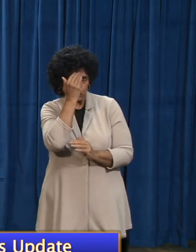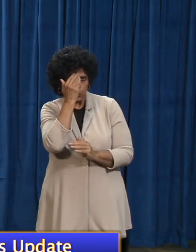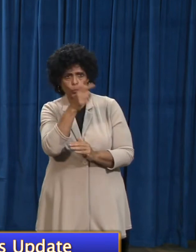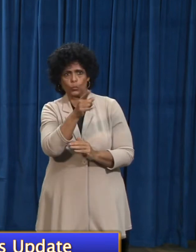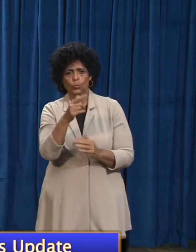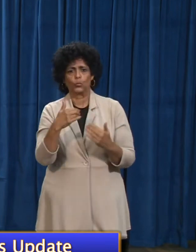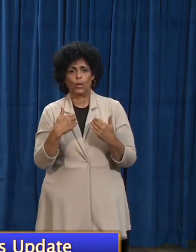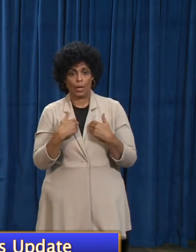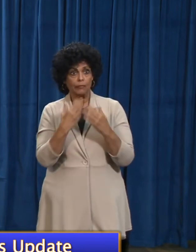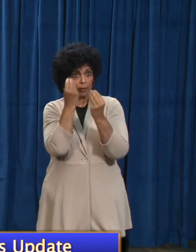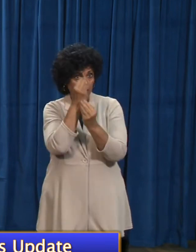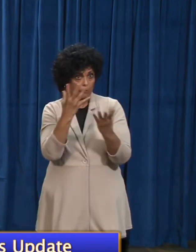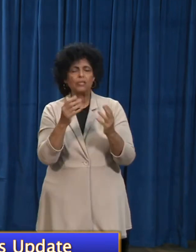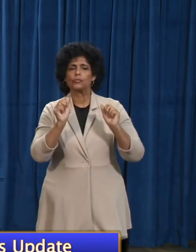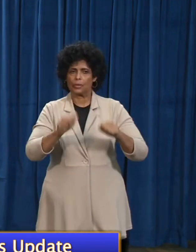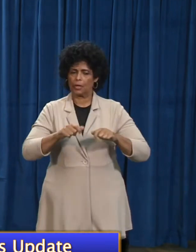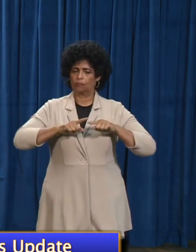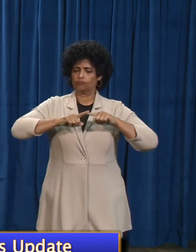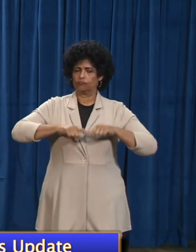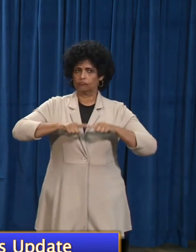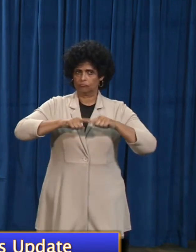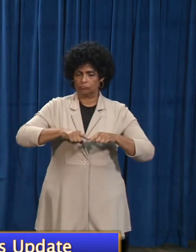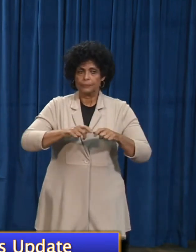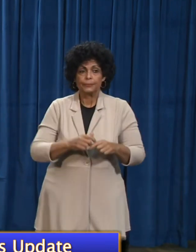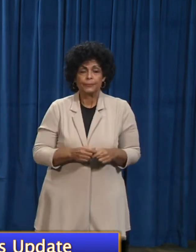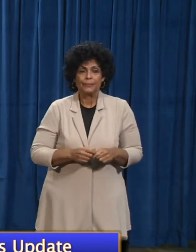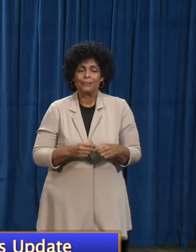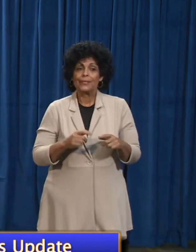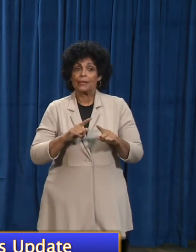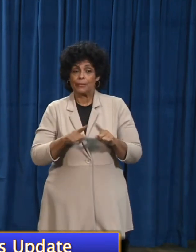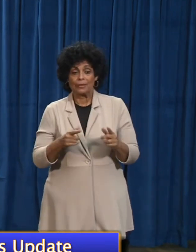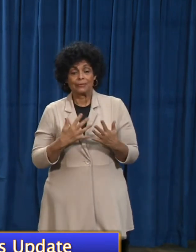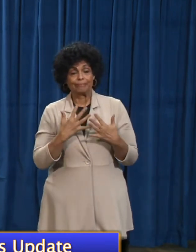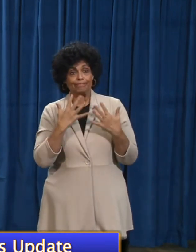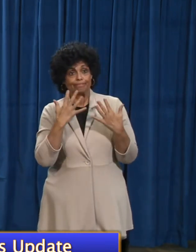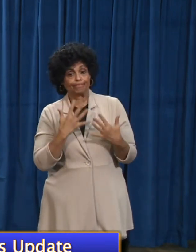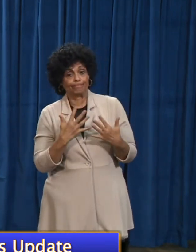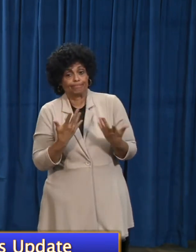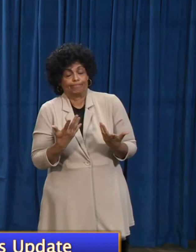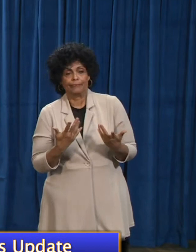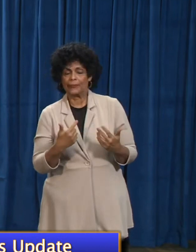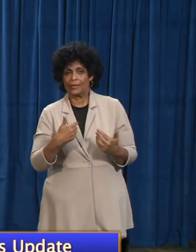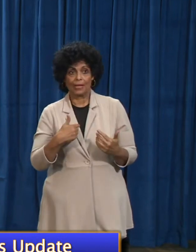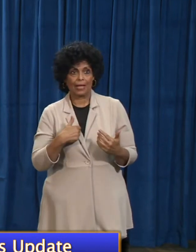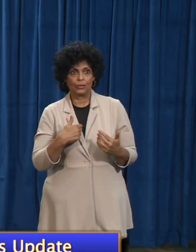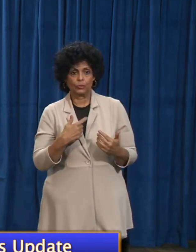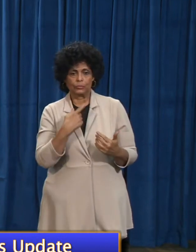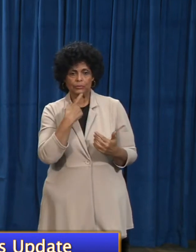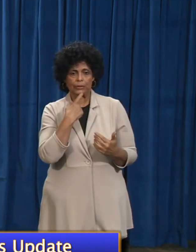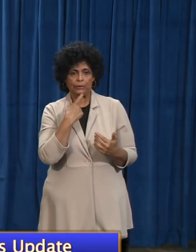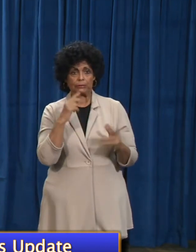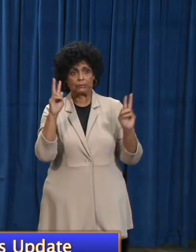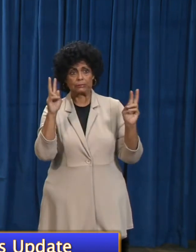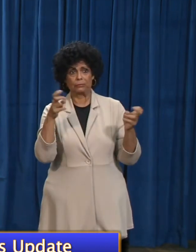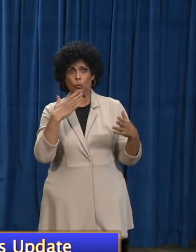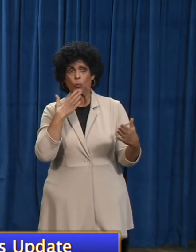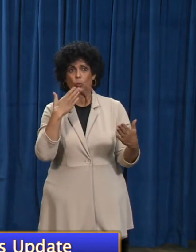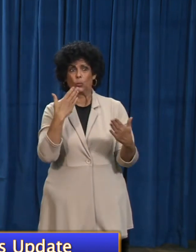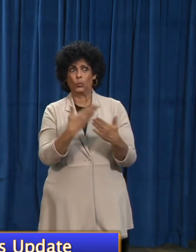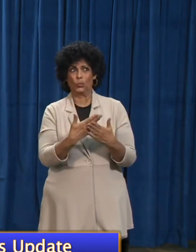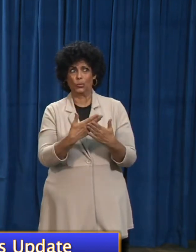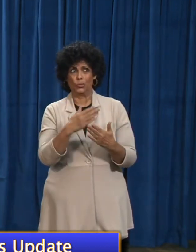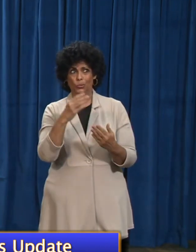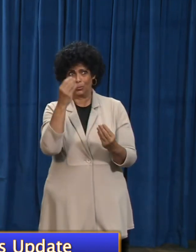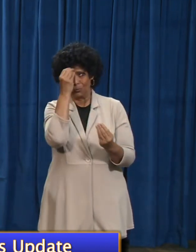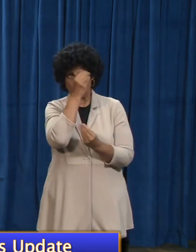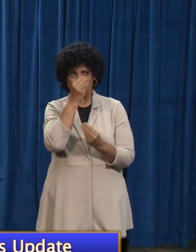reliable information. This, unfortunately, would not be what I would call a good news press